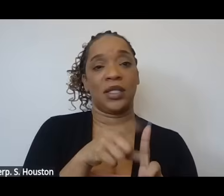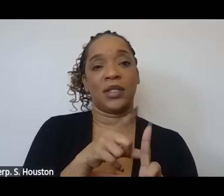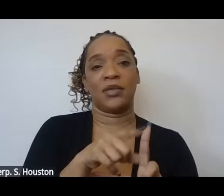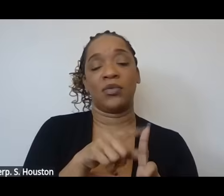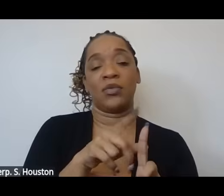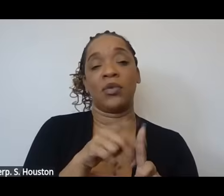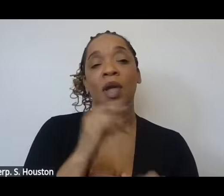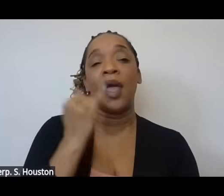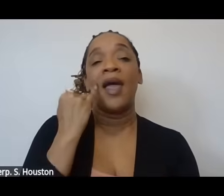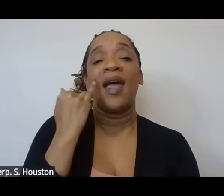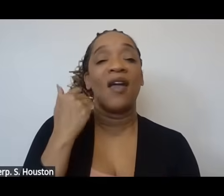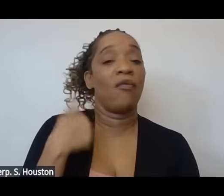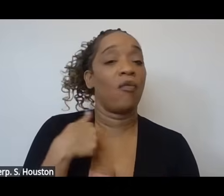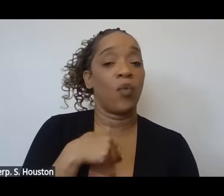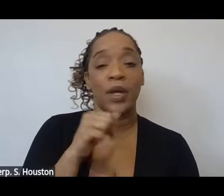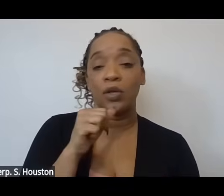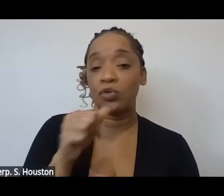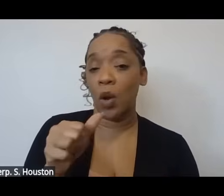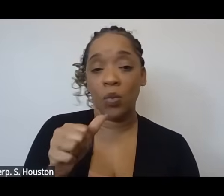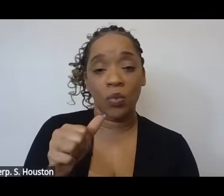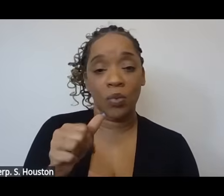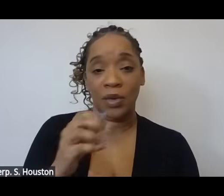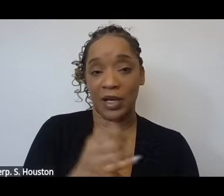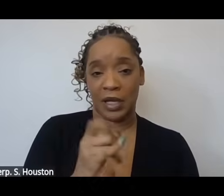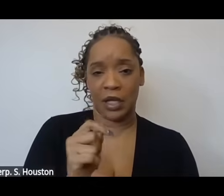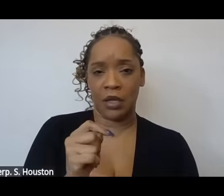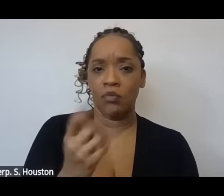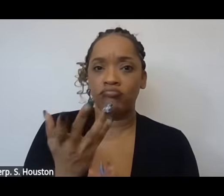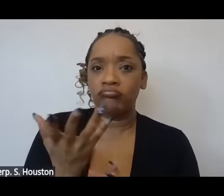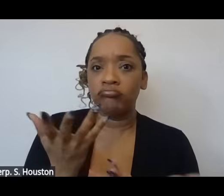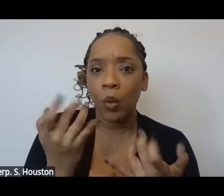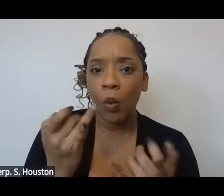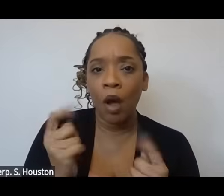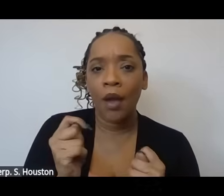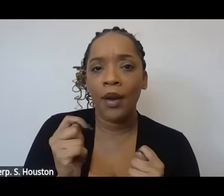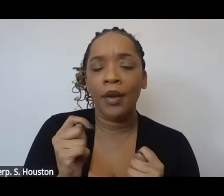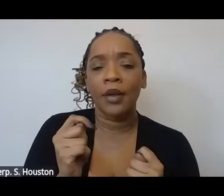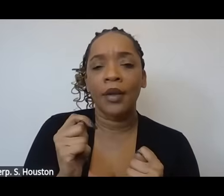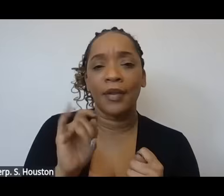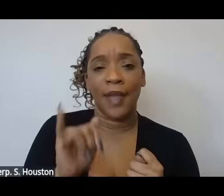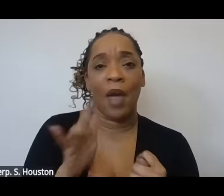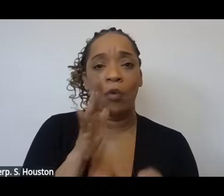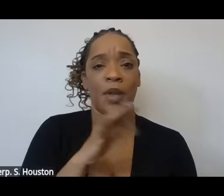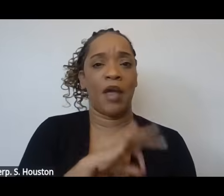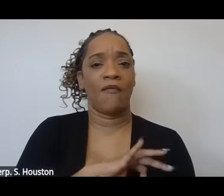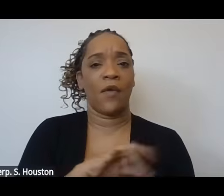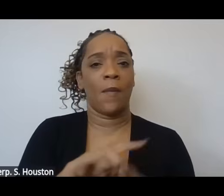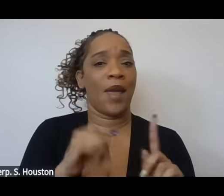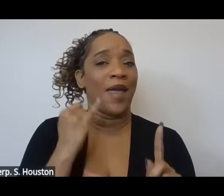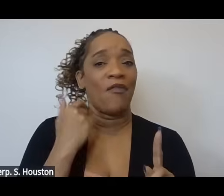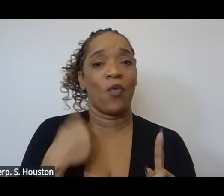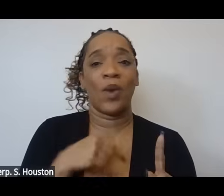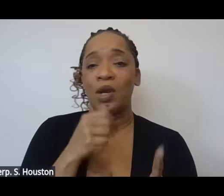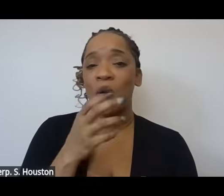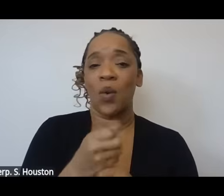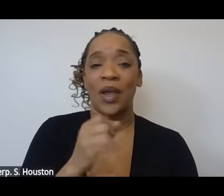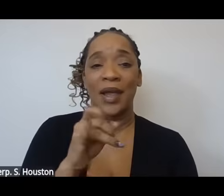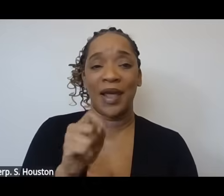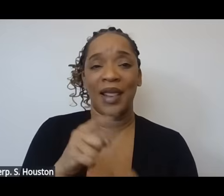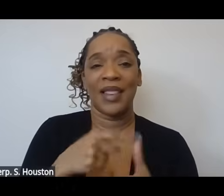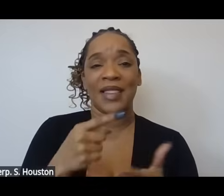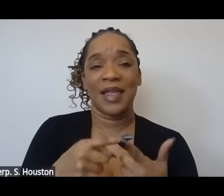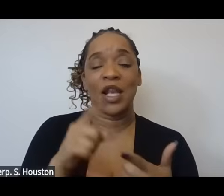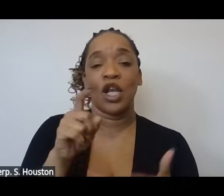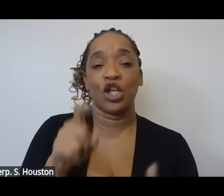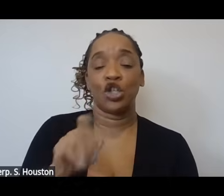if we don't get it, we definitely want it. Obviously, that would be the most helpful thing. But if we don't get it, I think that should be a very high bar